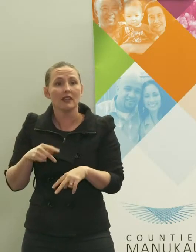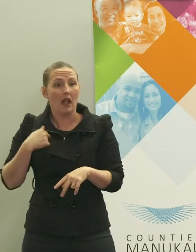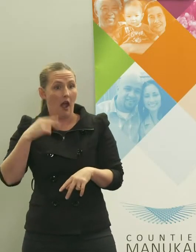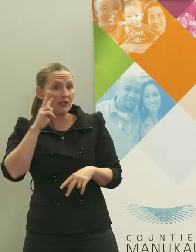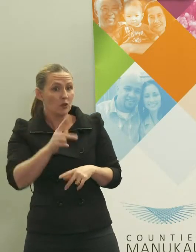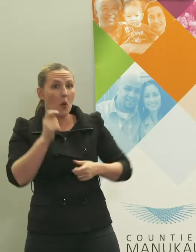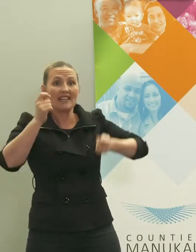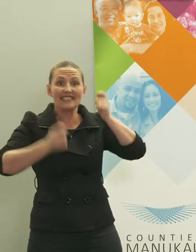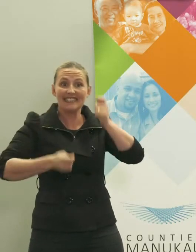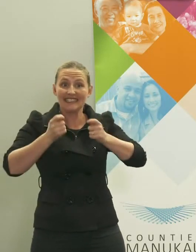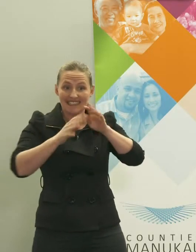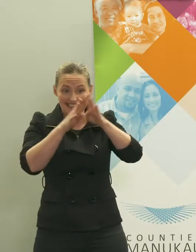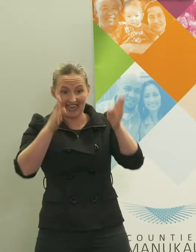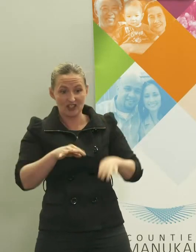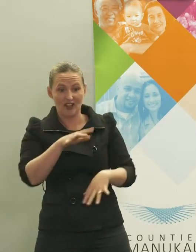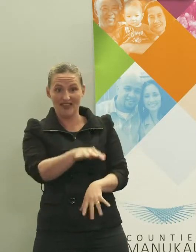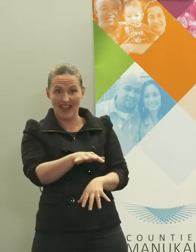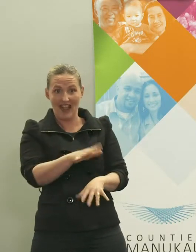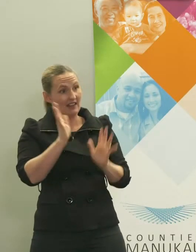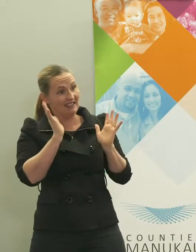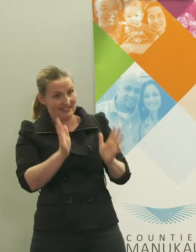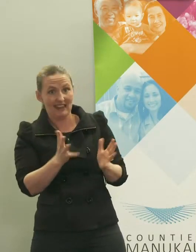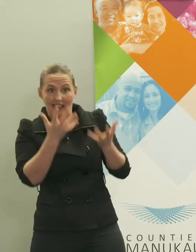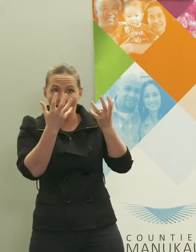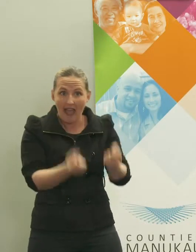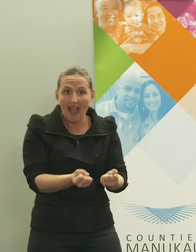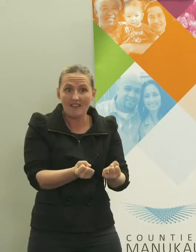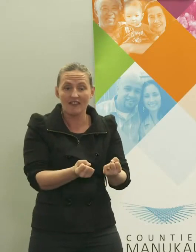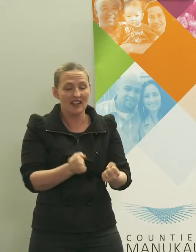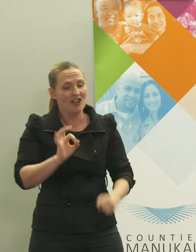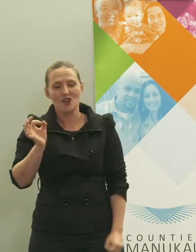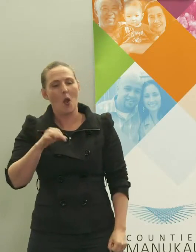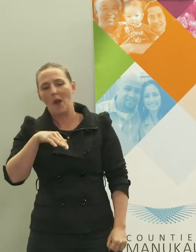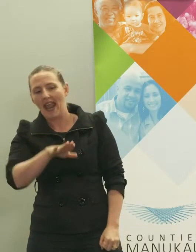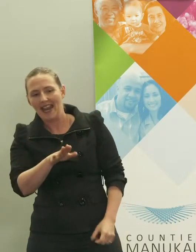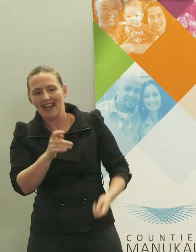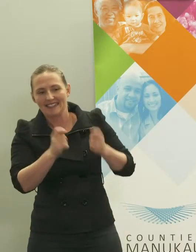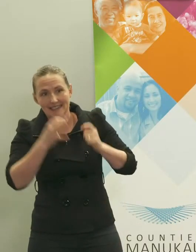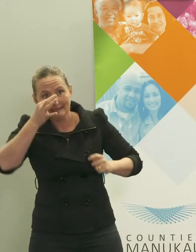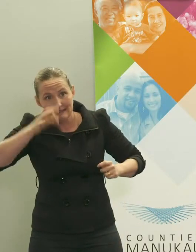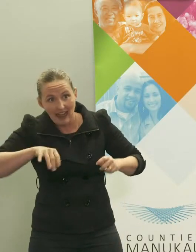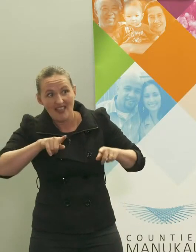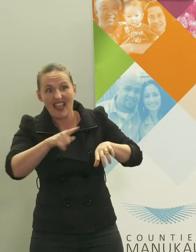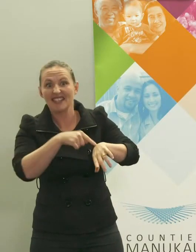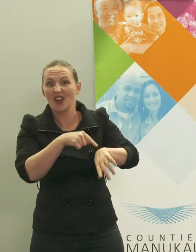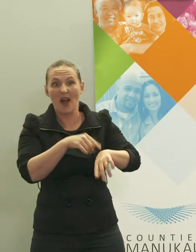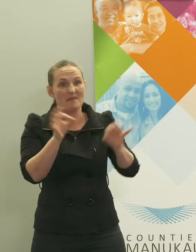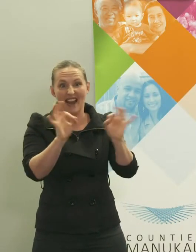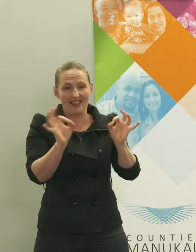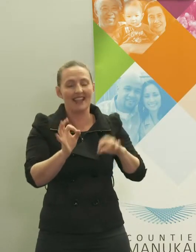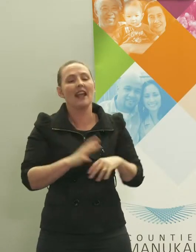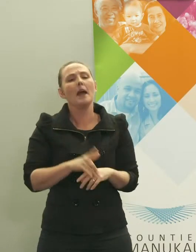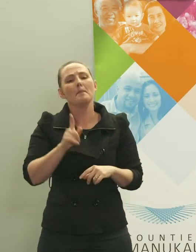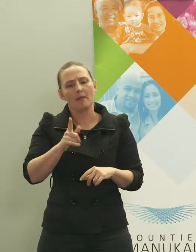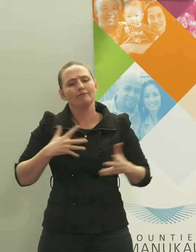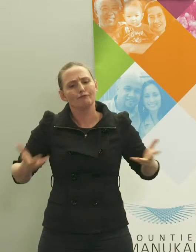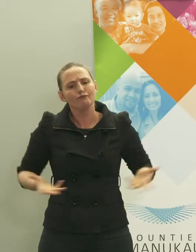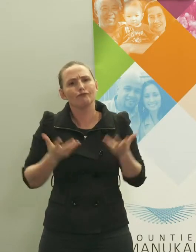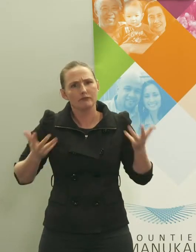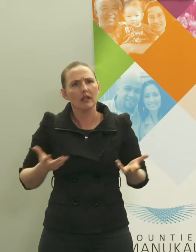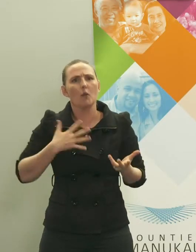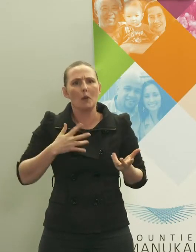have anybody in there being tested as I walked past it, but we're still going to have that real focus on keeping that visibility up and making sure that